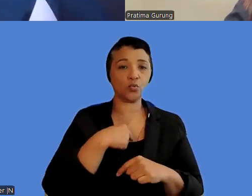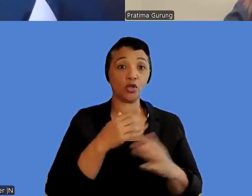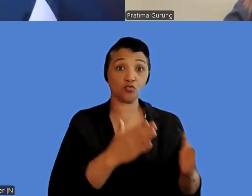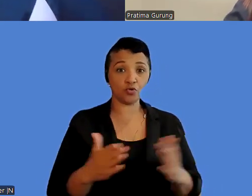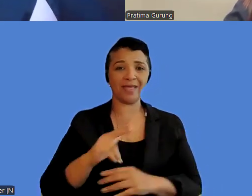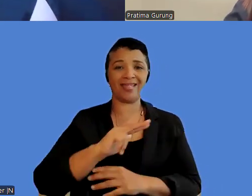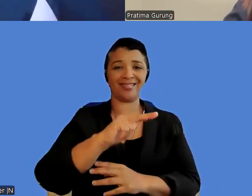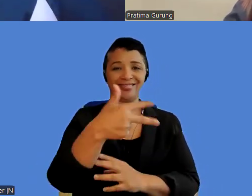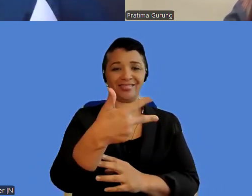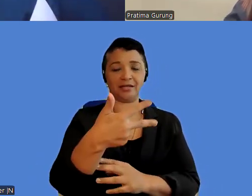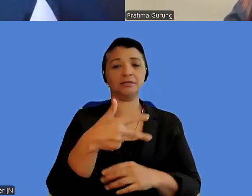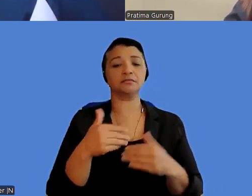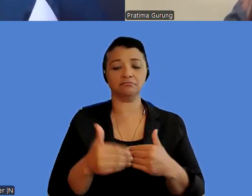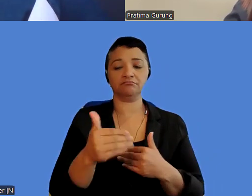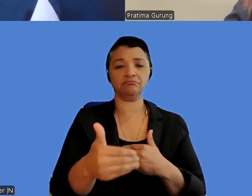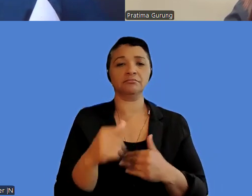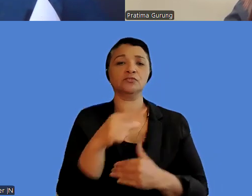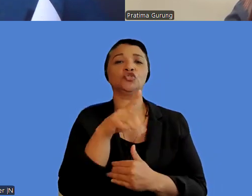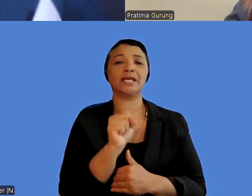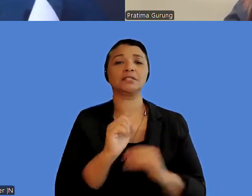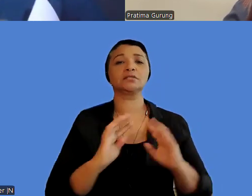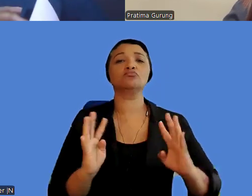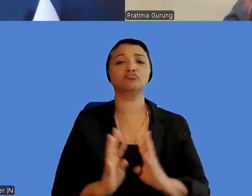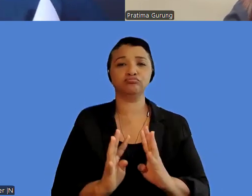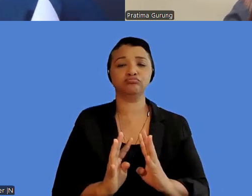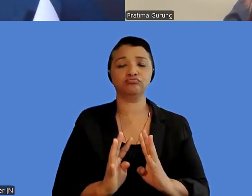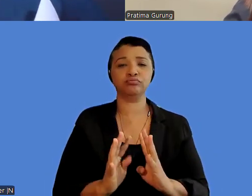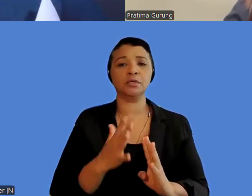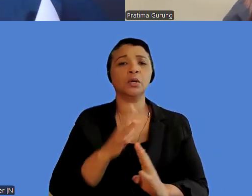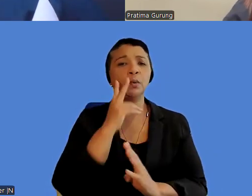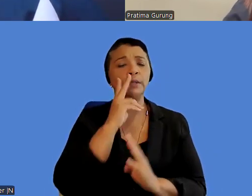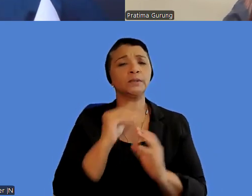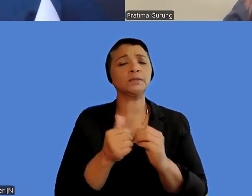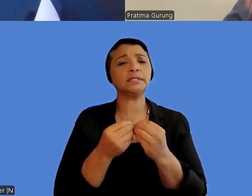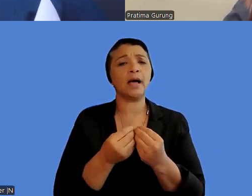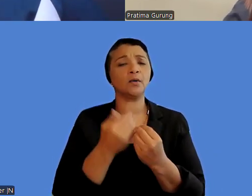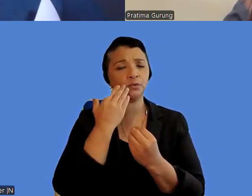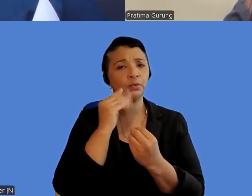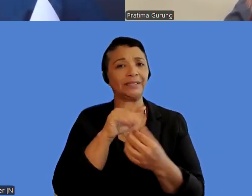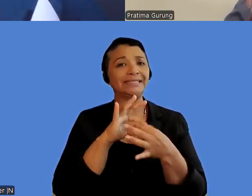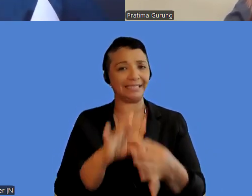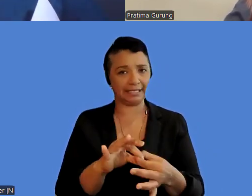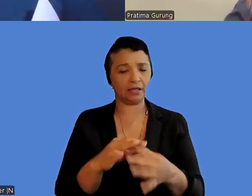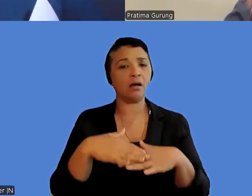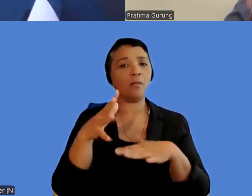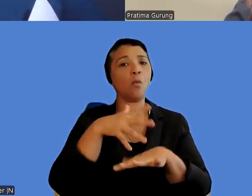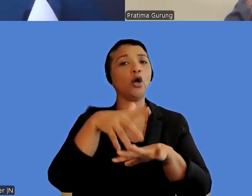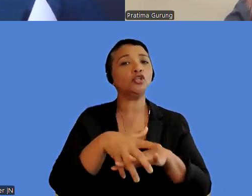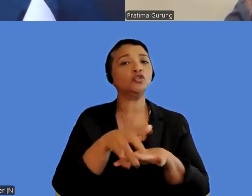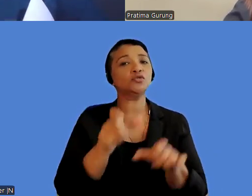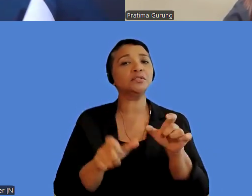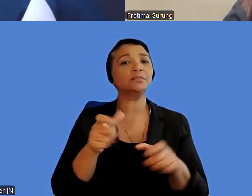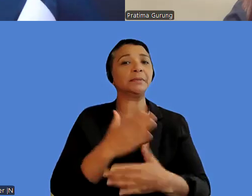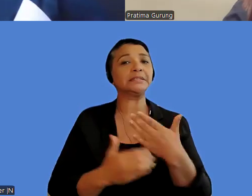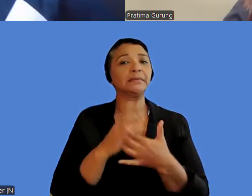GDS, where we are trying to see these critical aspects that is related with Indigenous persons with disabilities.